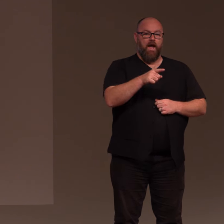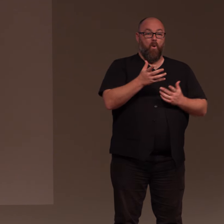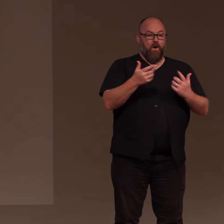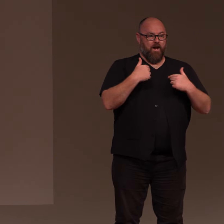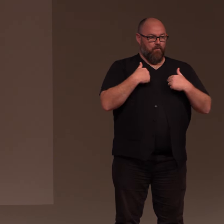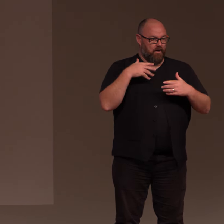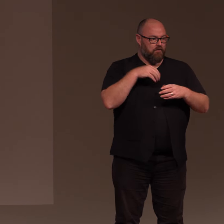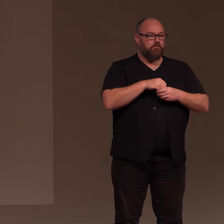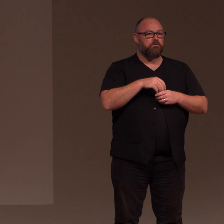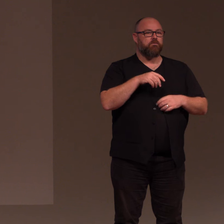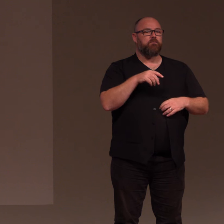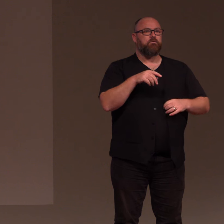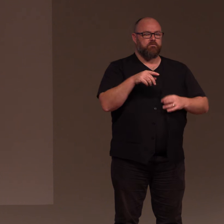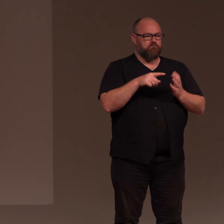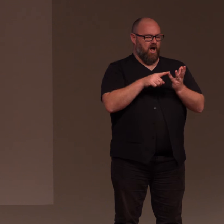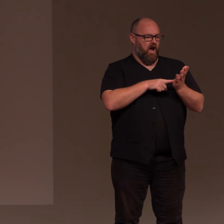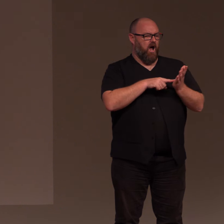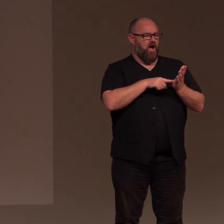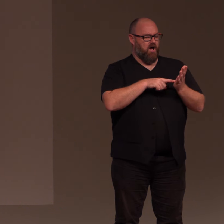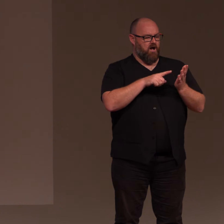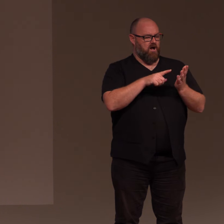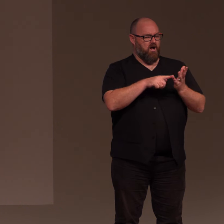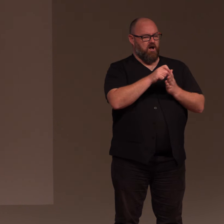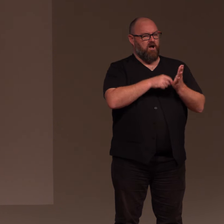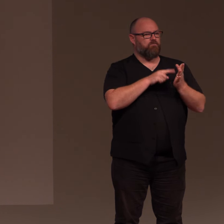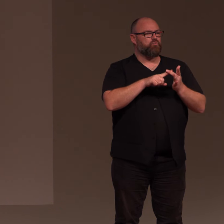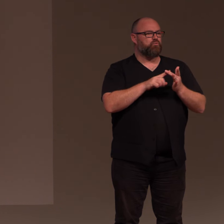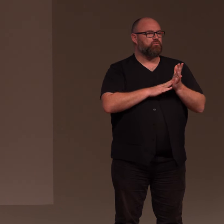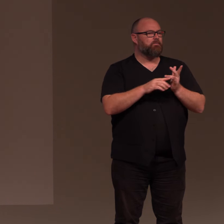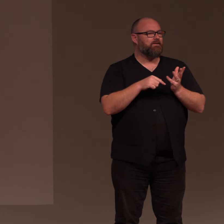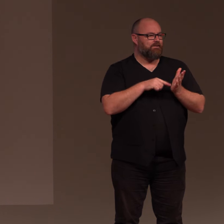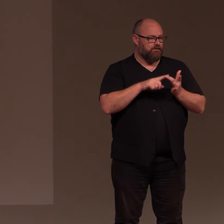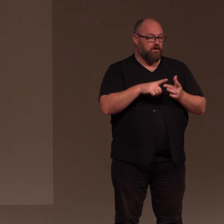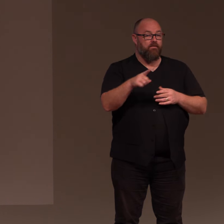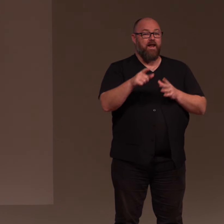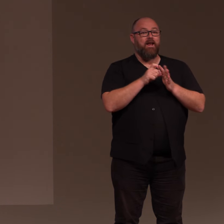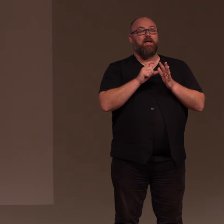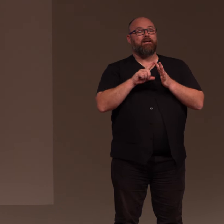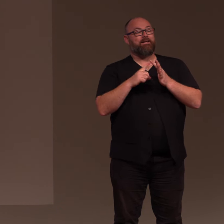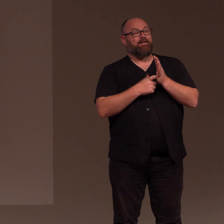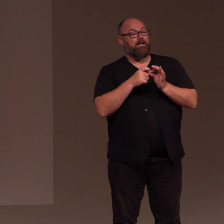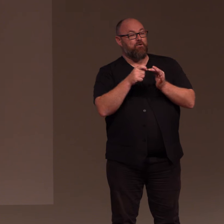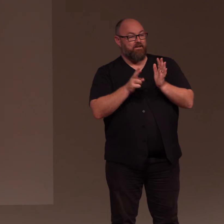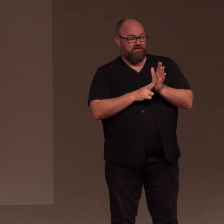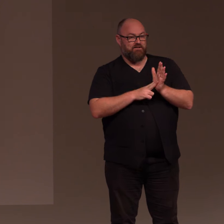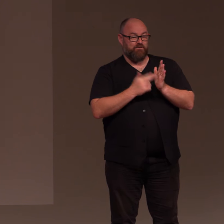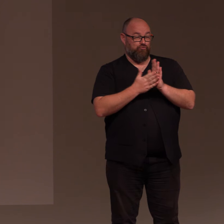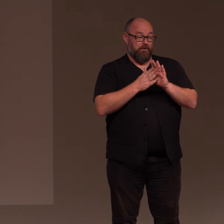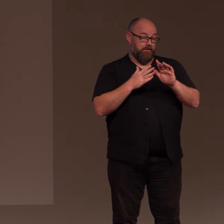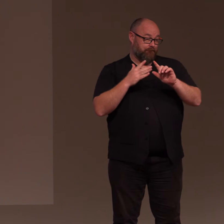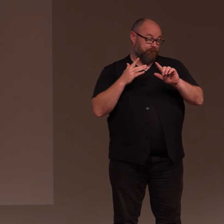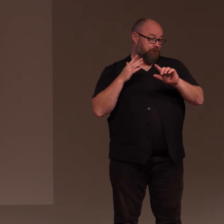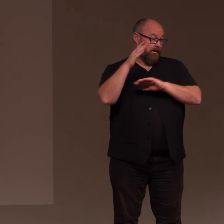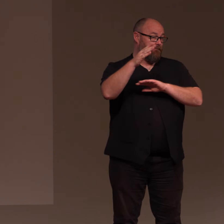And Atu Mati, yeah, this is the decision makers, the eldership. And Dirabin is going way beyond that. And that's where